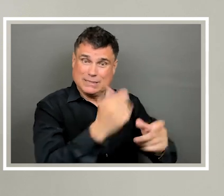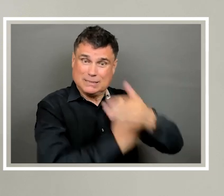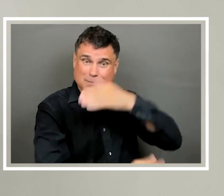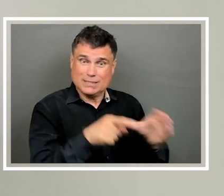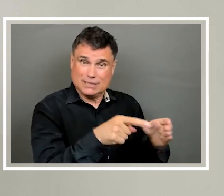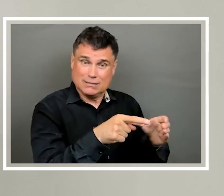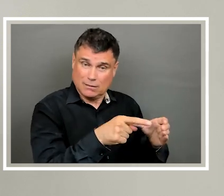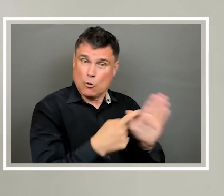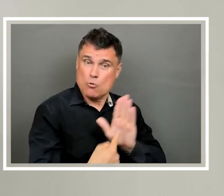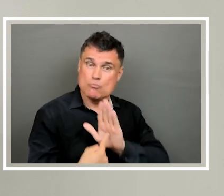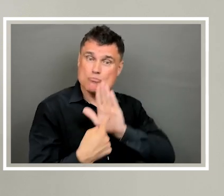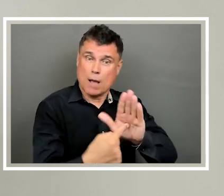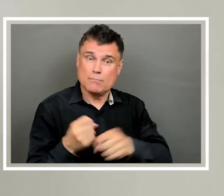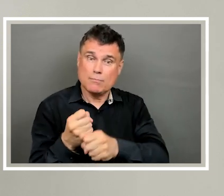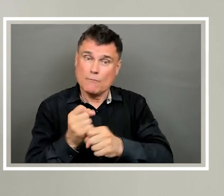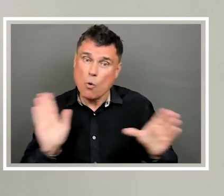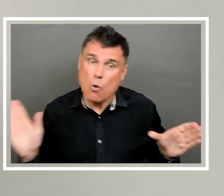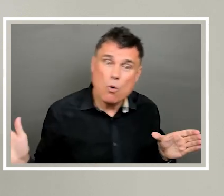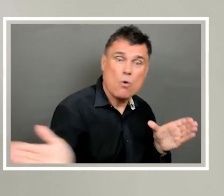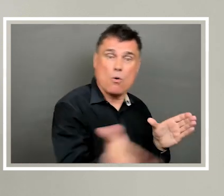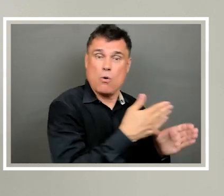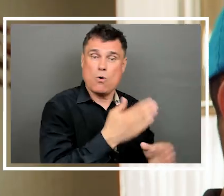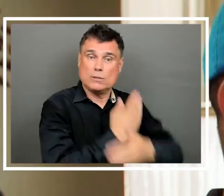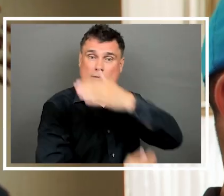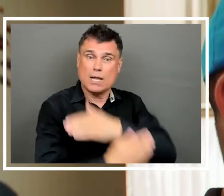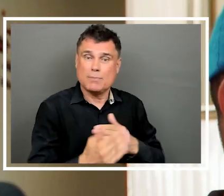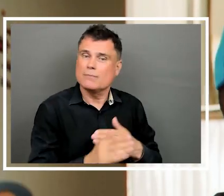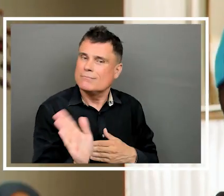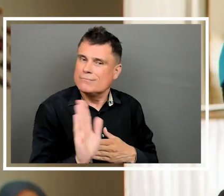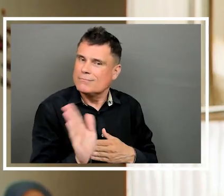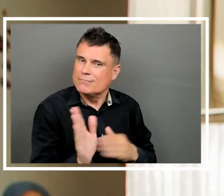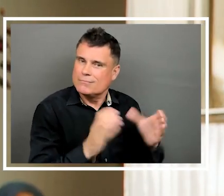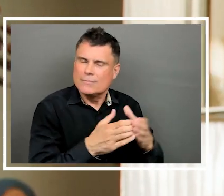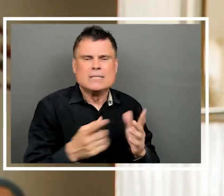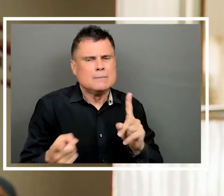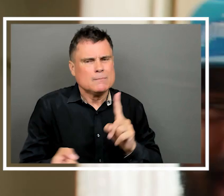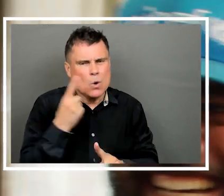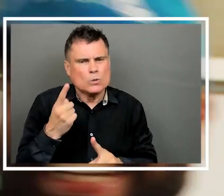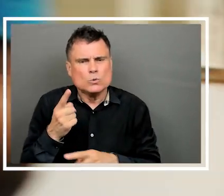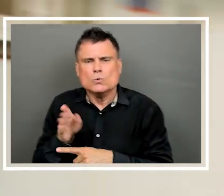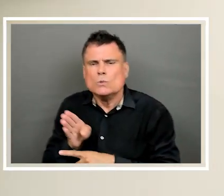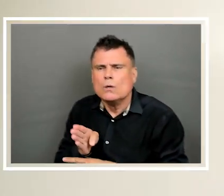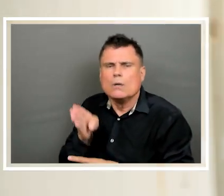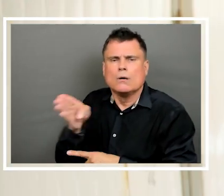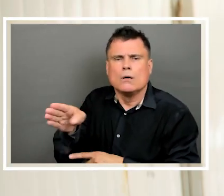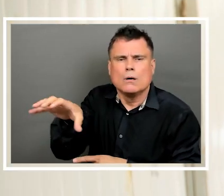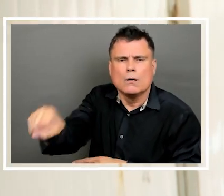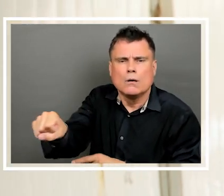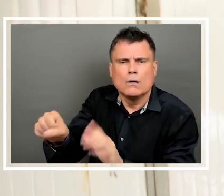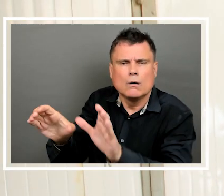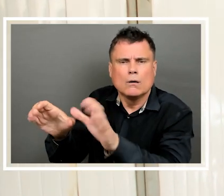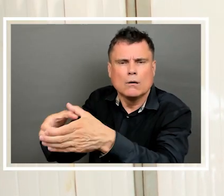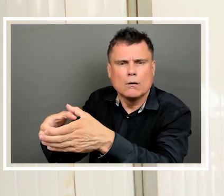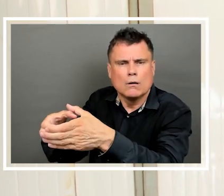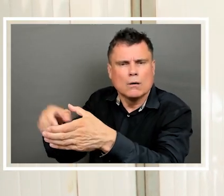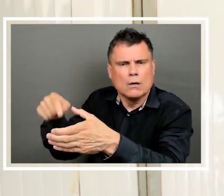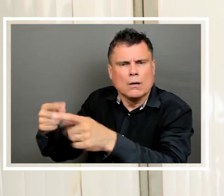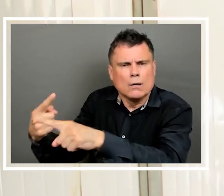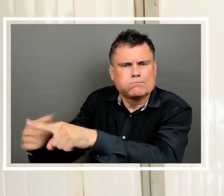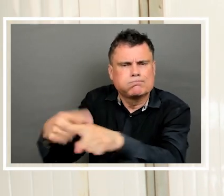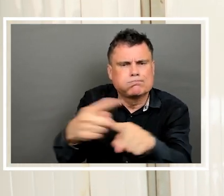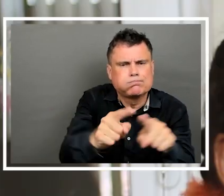with disabilities still don't represent everyone. So it's important to also reach out to more marginalized persons